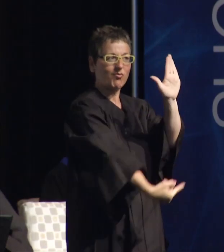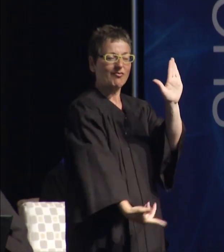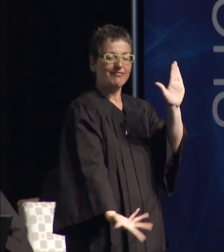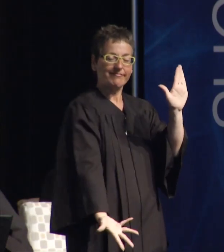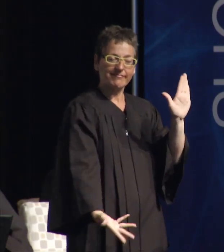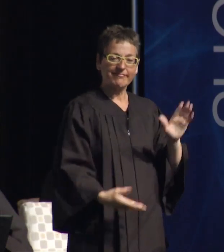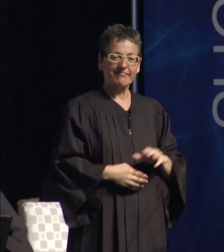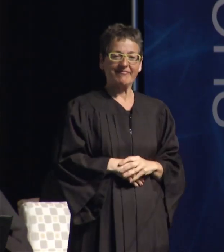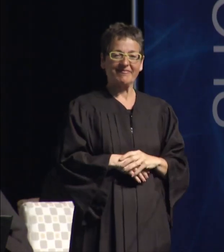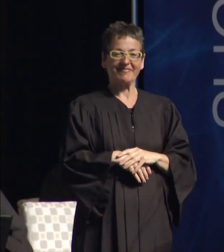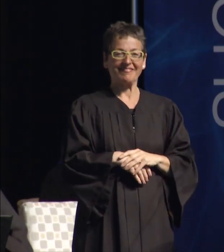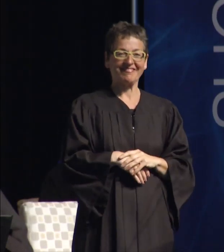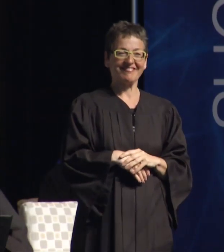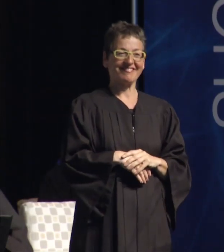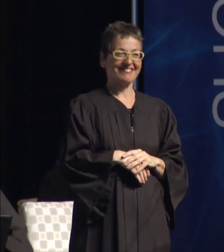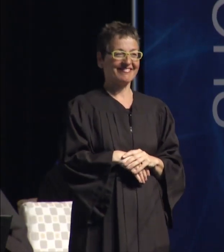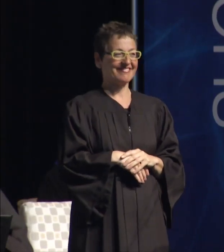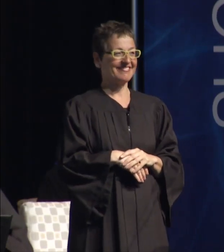it.